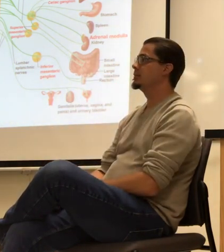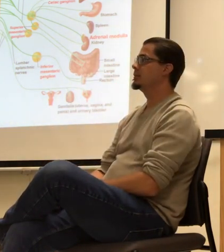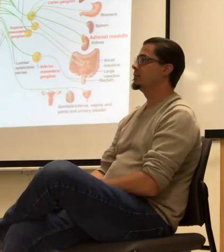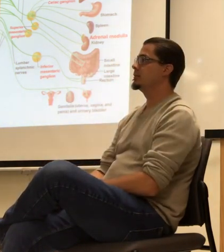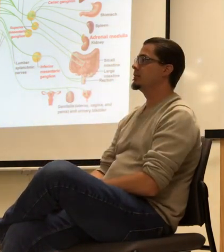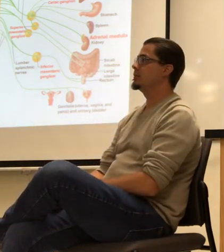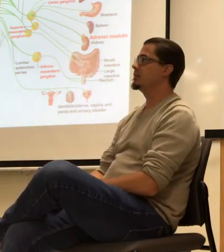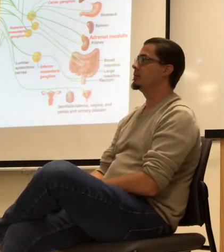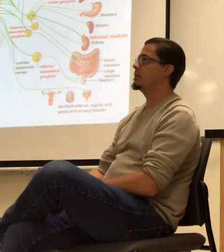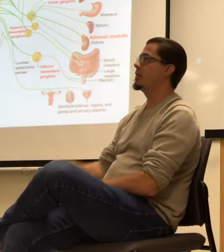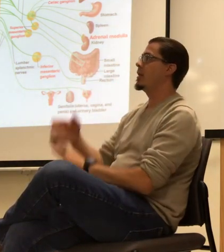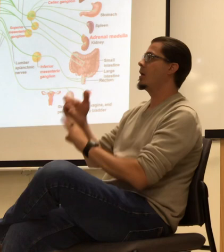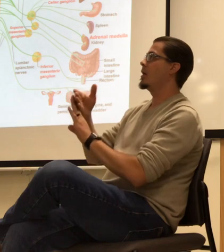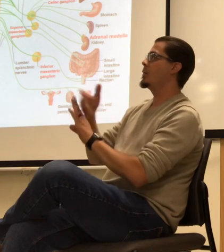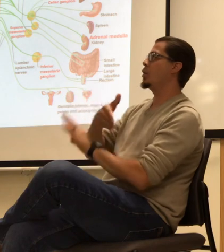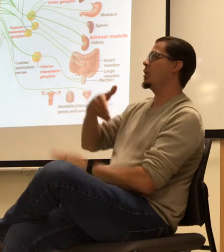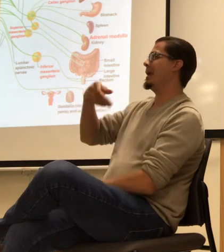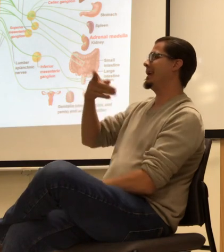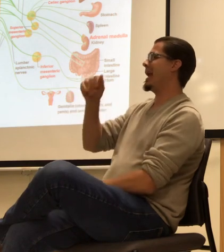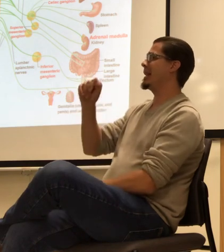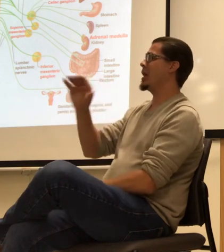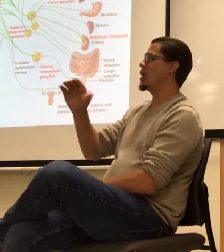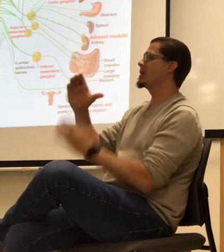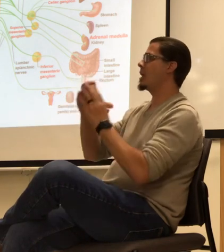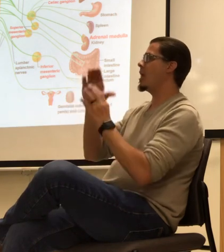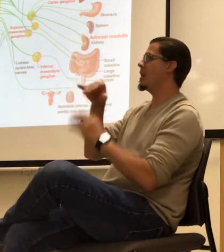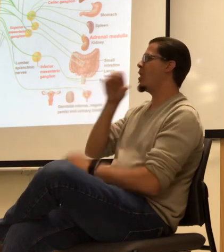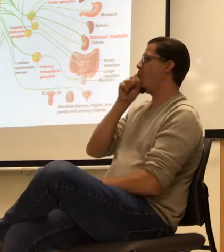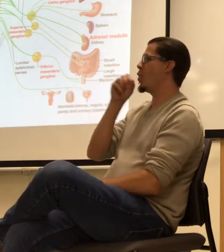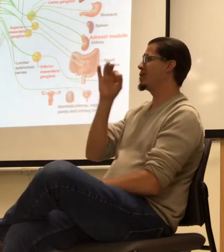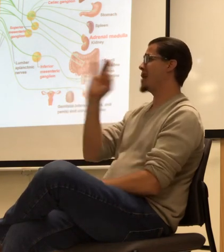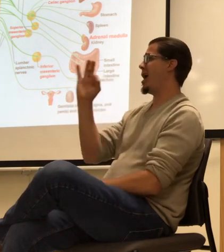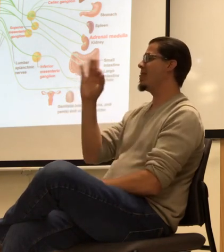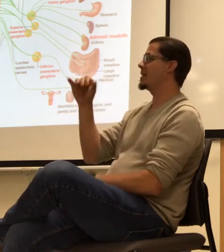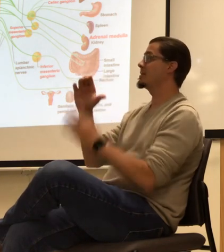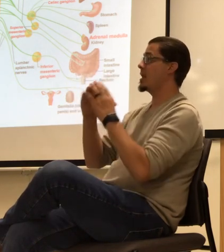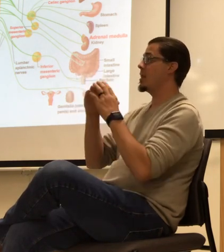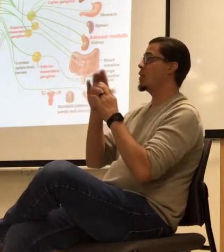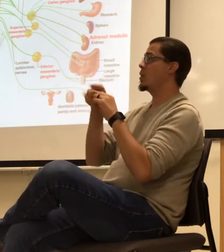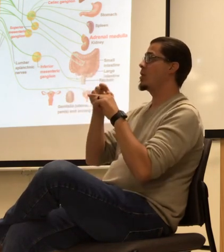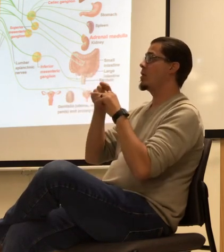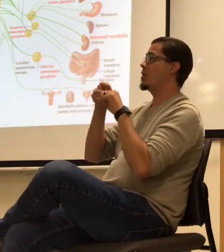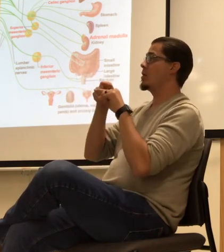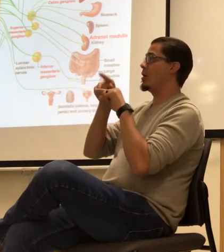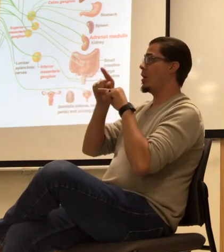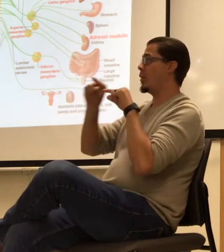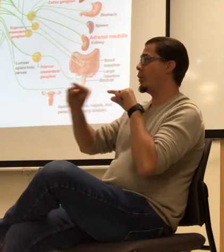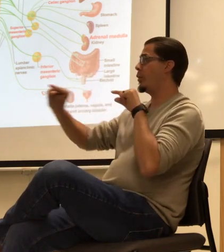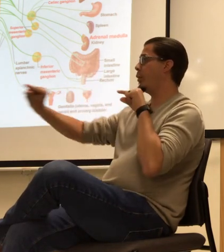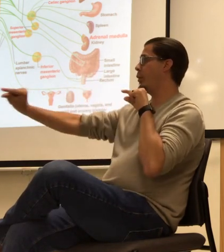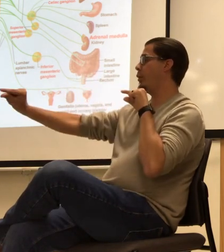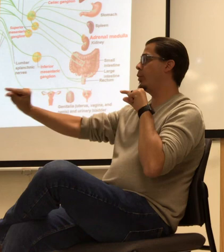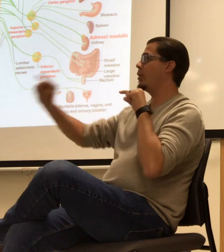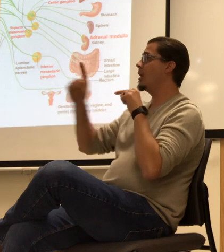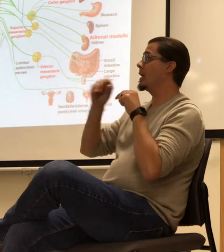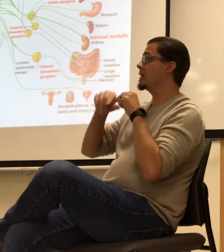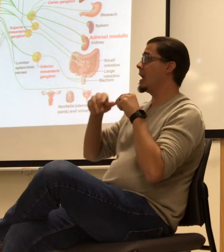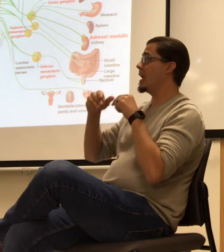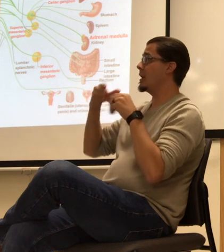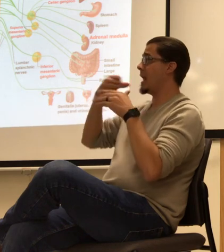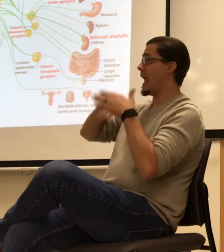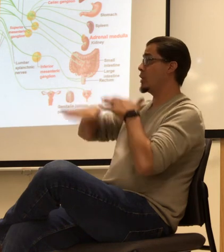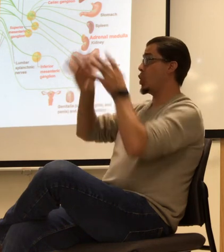the preganglionic cell, the orange dot, that's the cell. It sends its axon. It can enter the chain